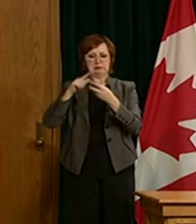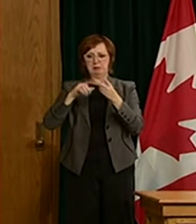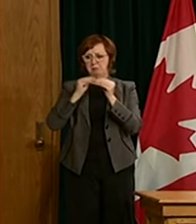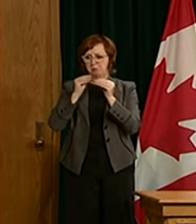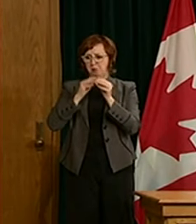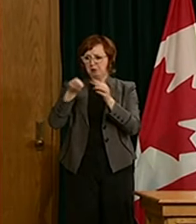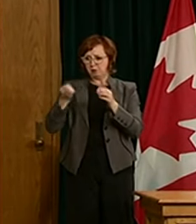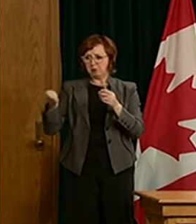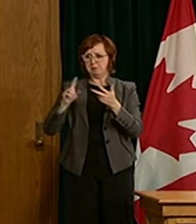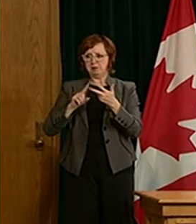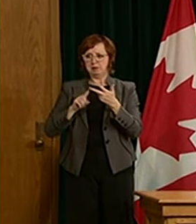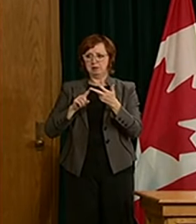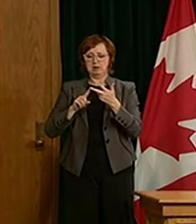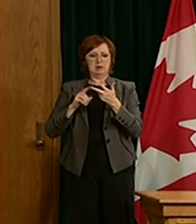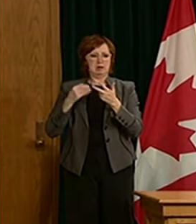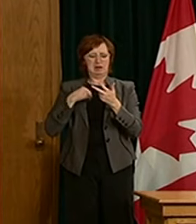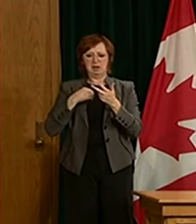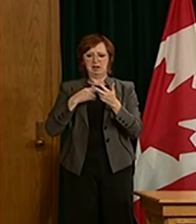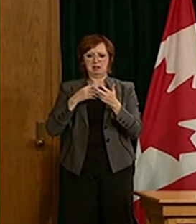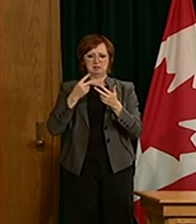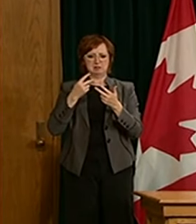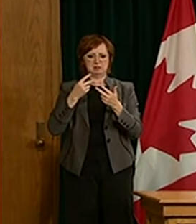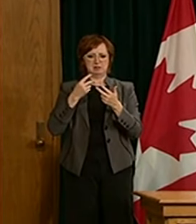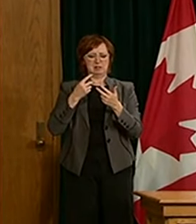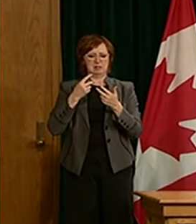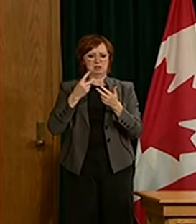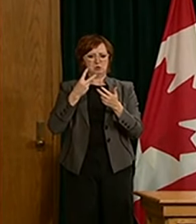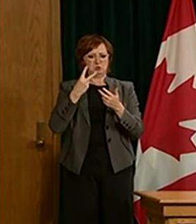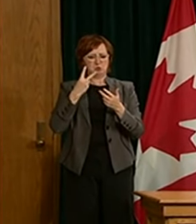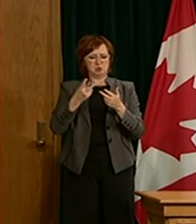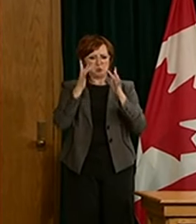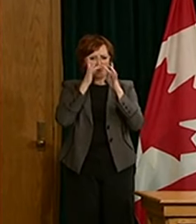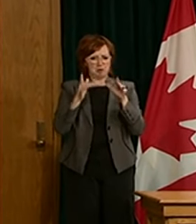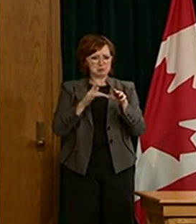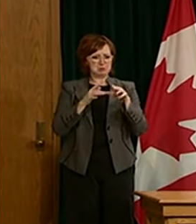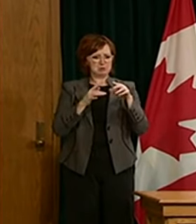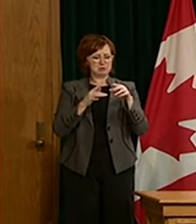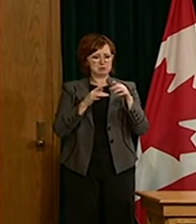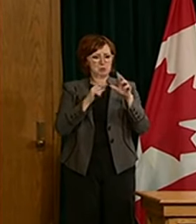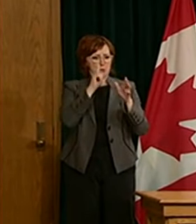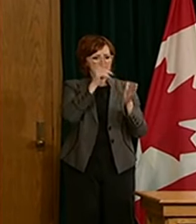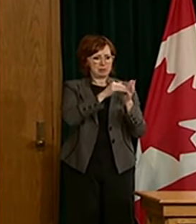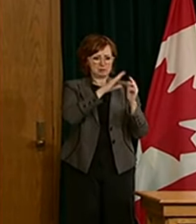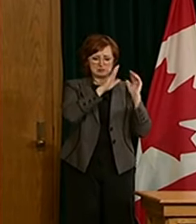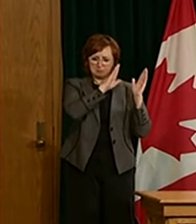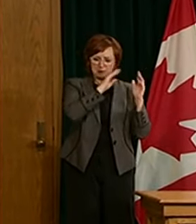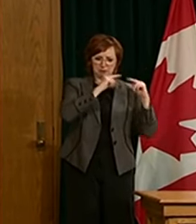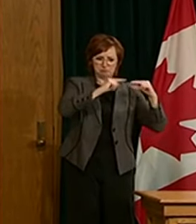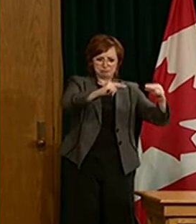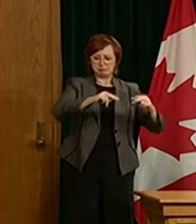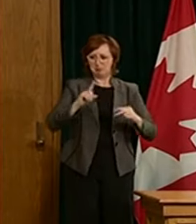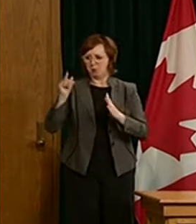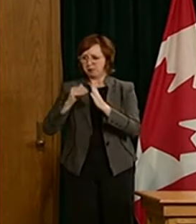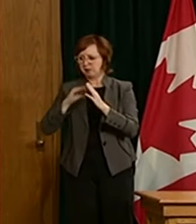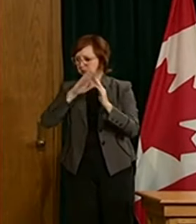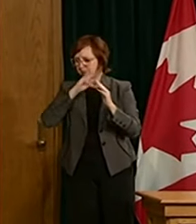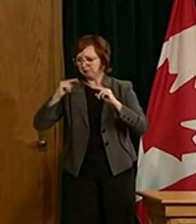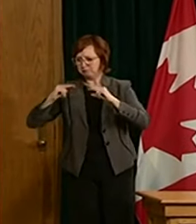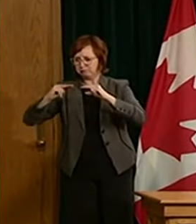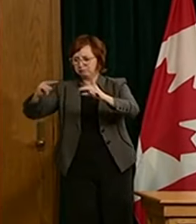building 2,000-bed hospitals very quickly. And so the situation there was very different than ours. Italy